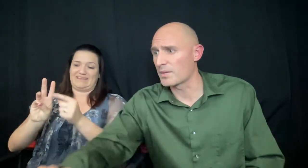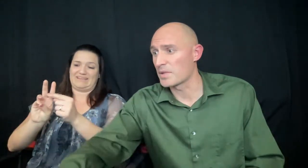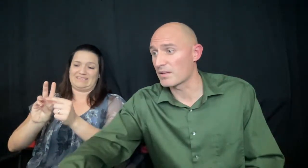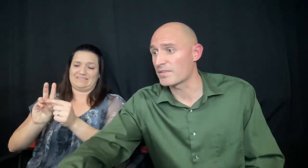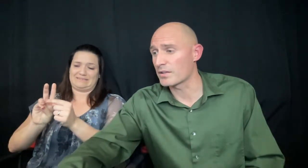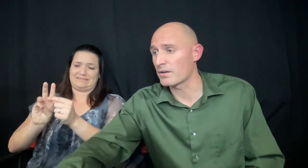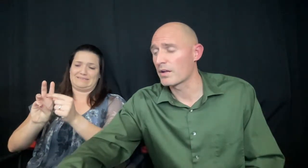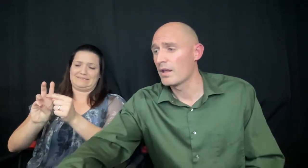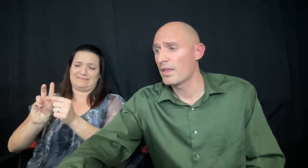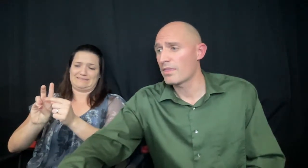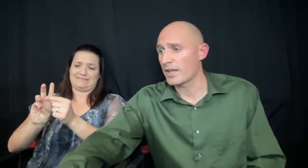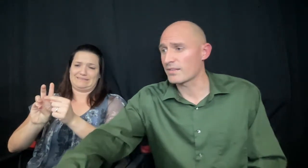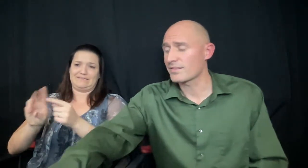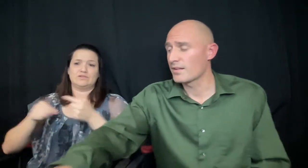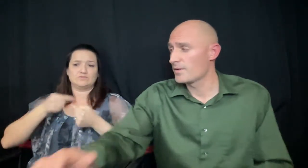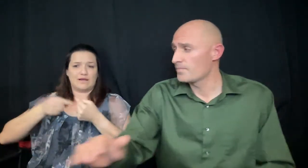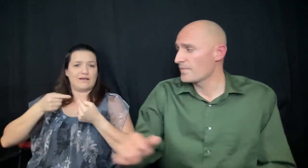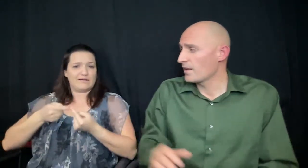middle finger. Thanks.